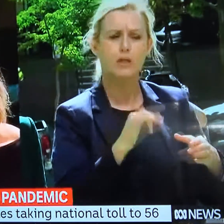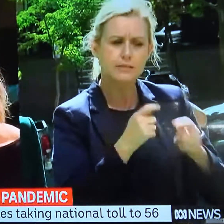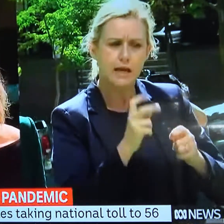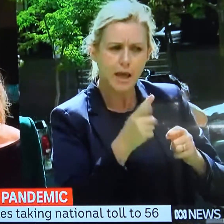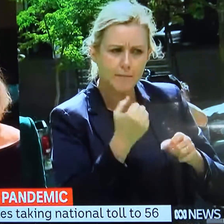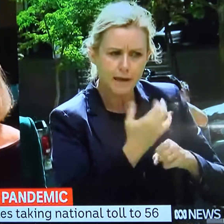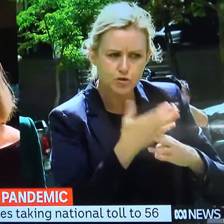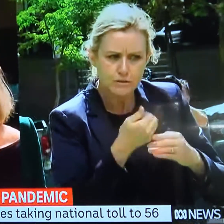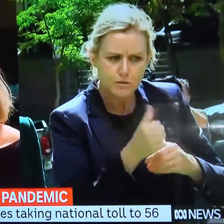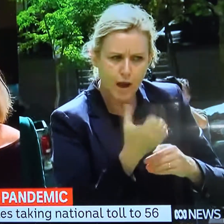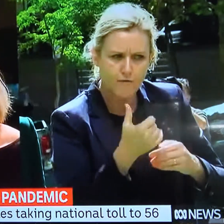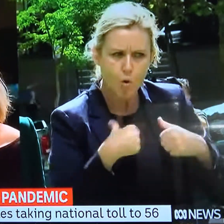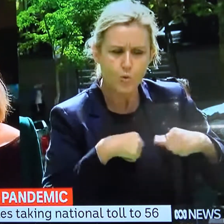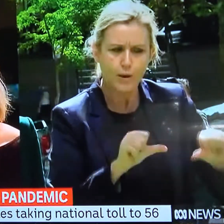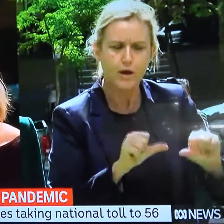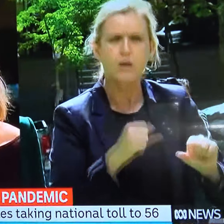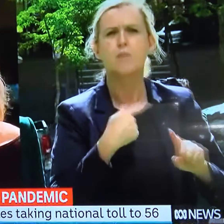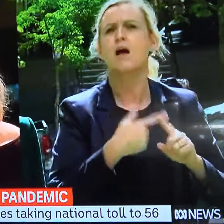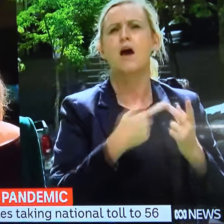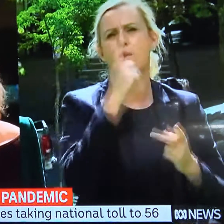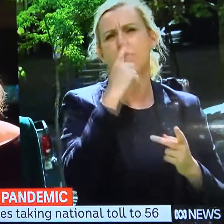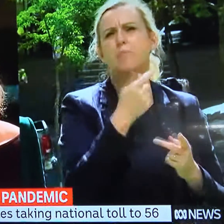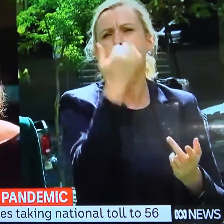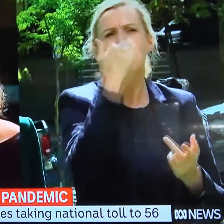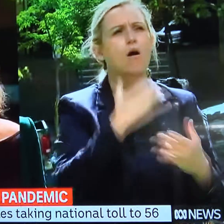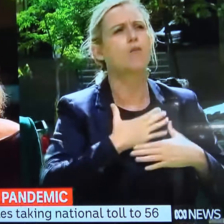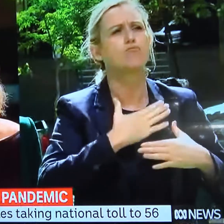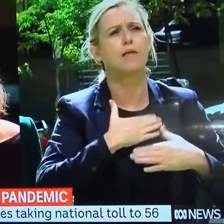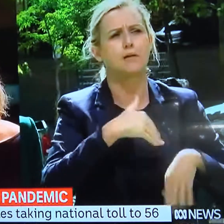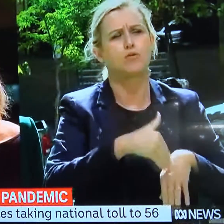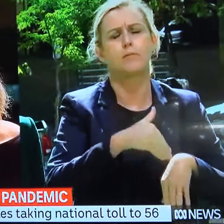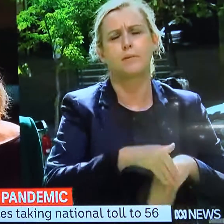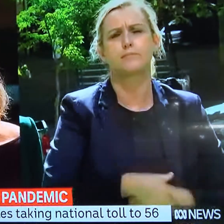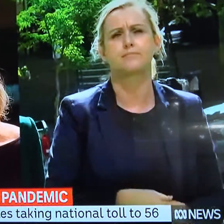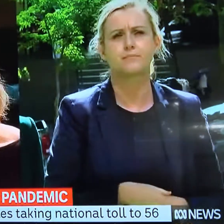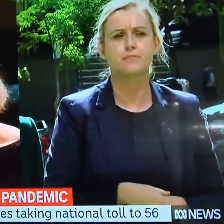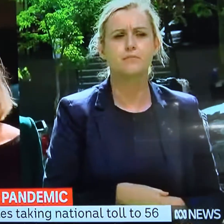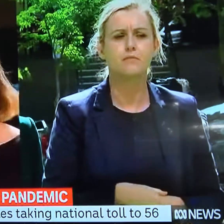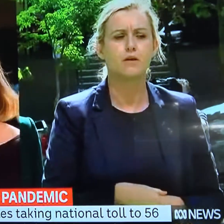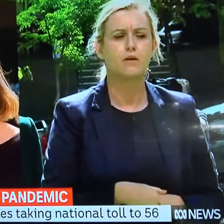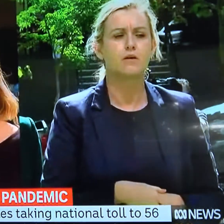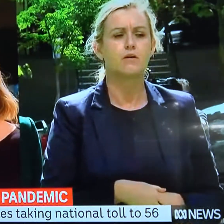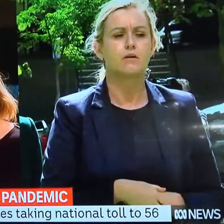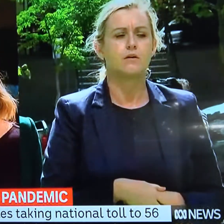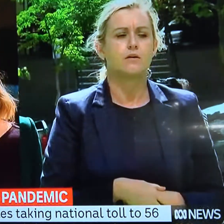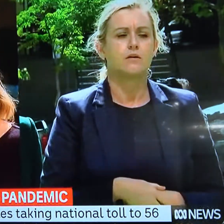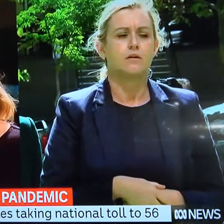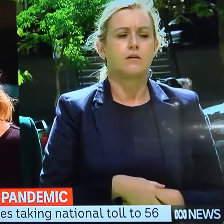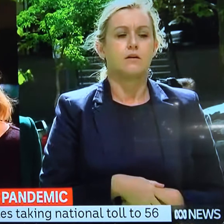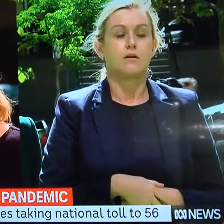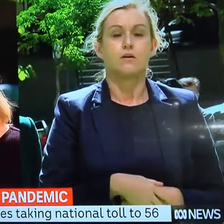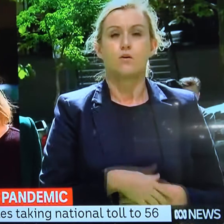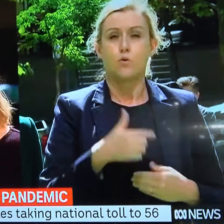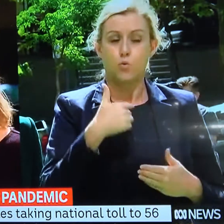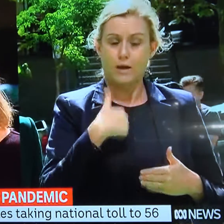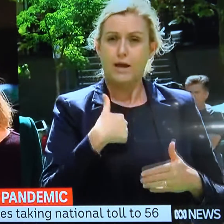well as those that have got some mild respiratory symptoms. There is action being taken and I'm pleased